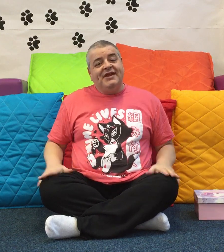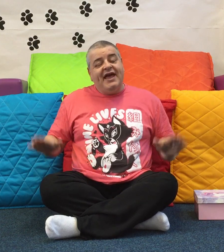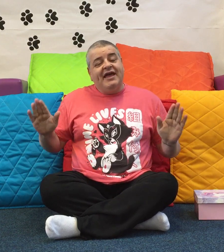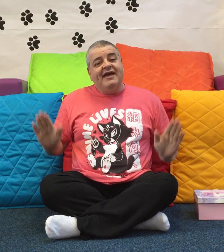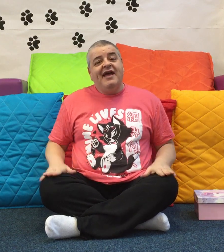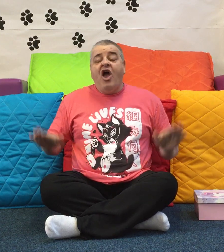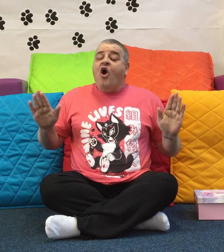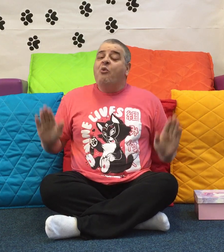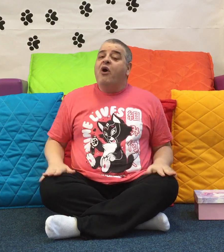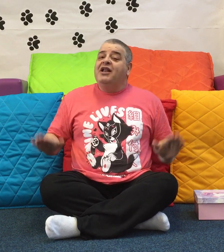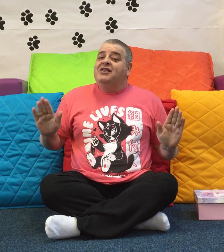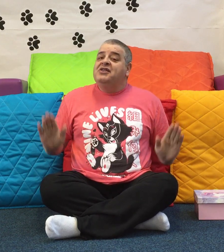sing.